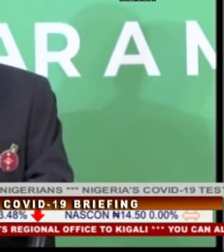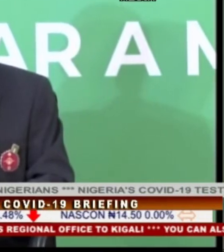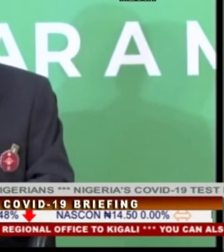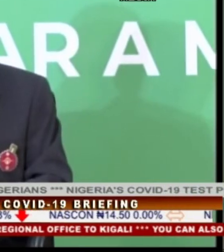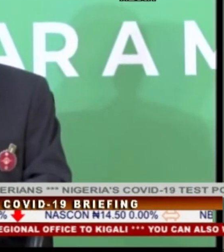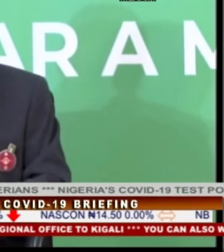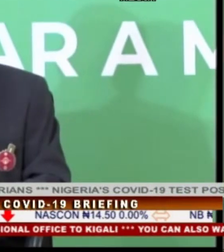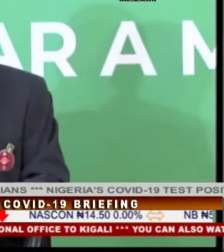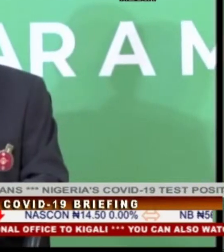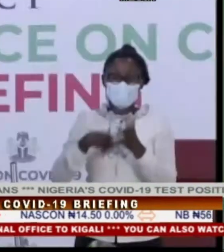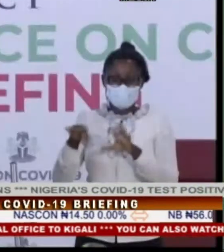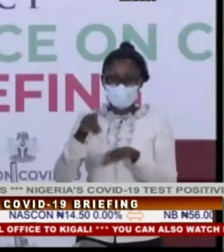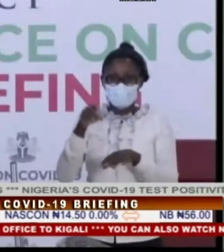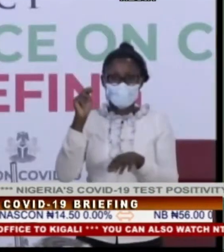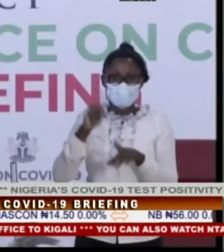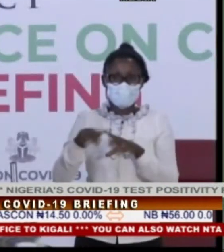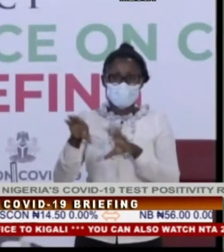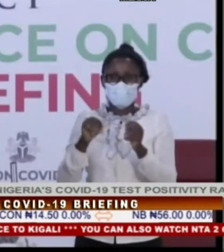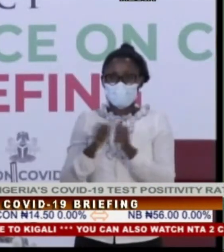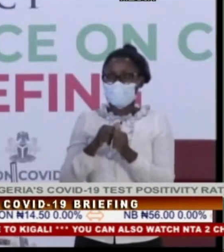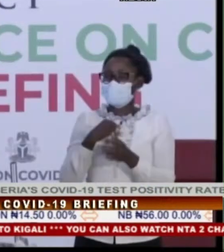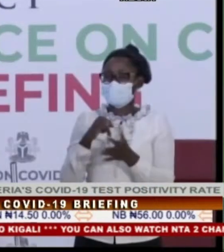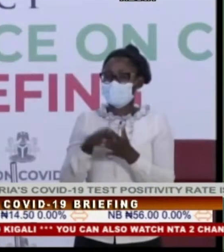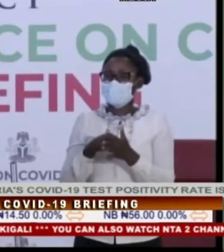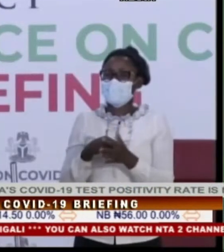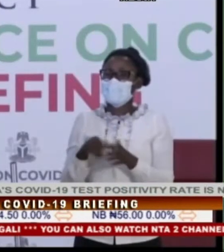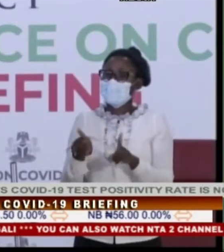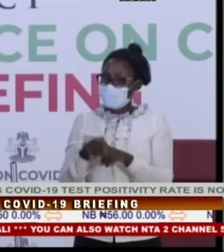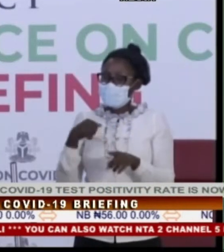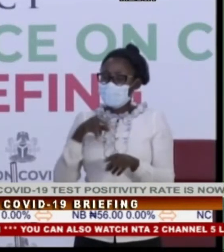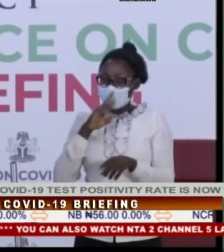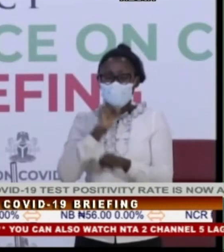and that's why we are looking at the developing health